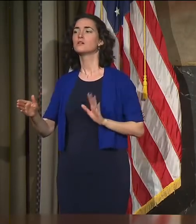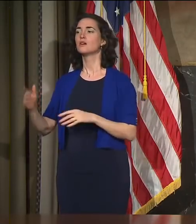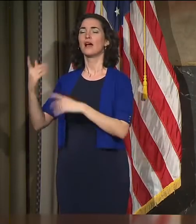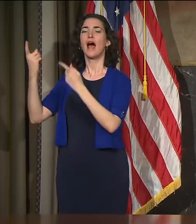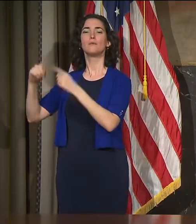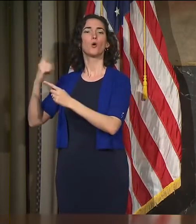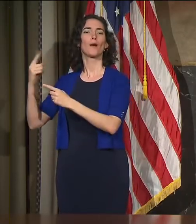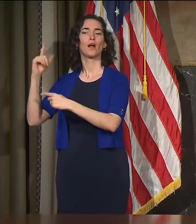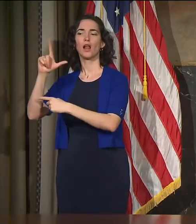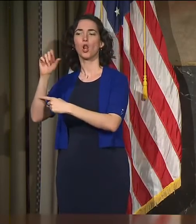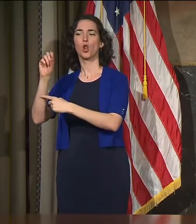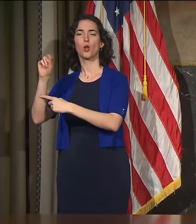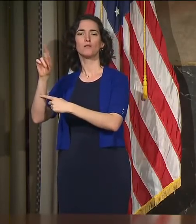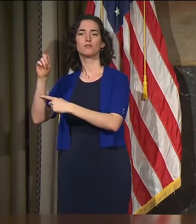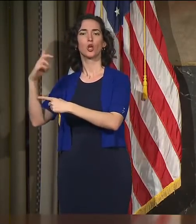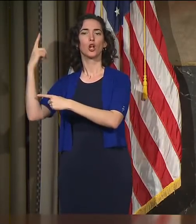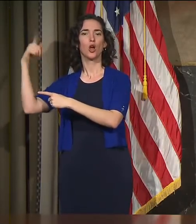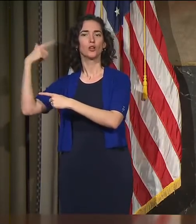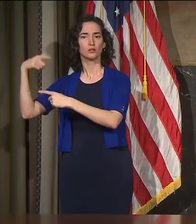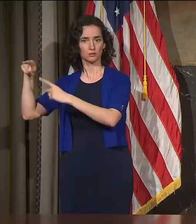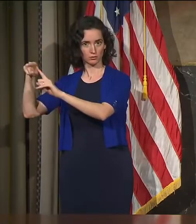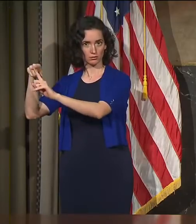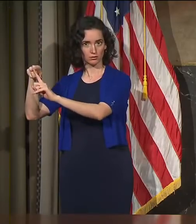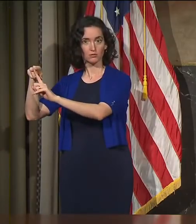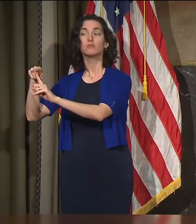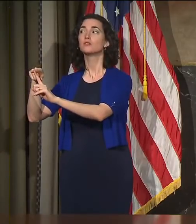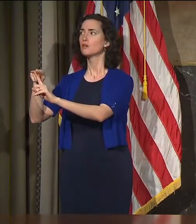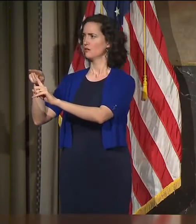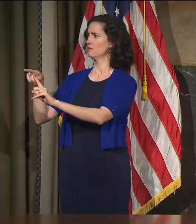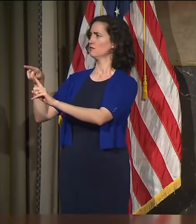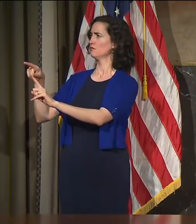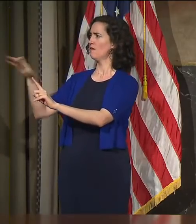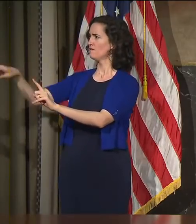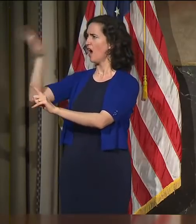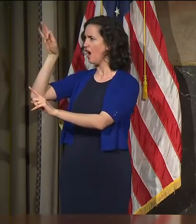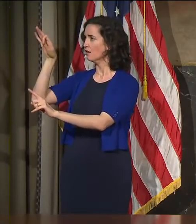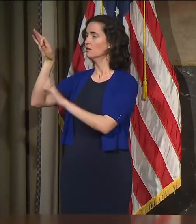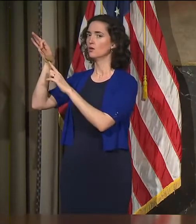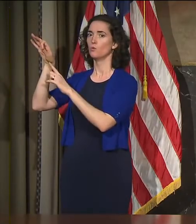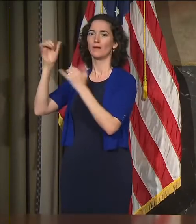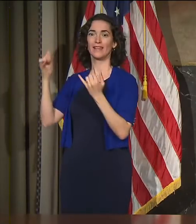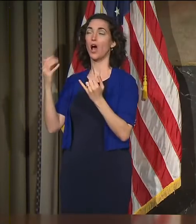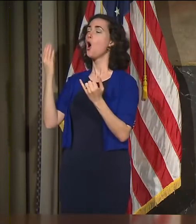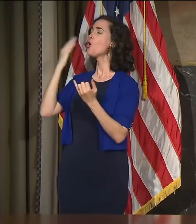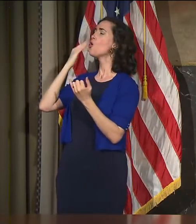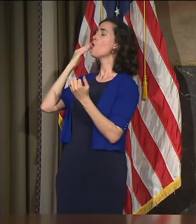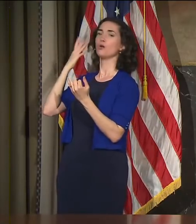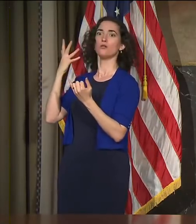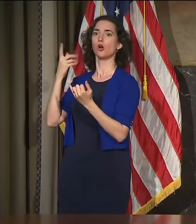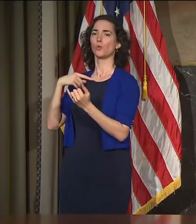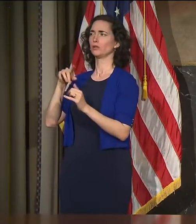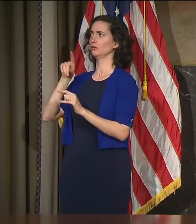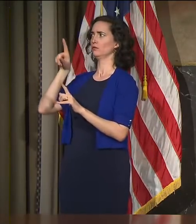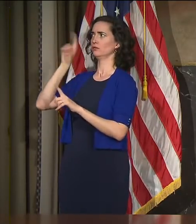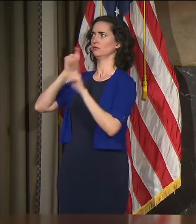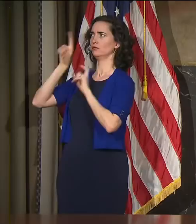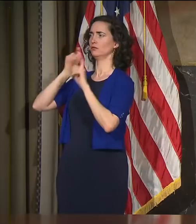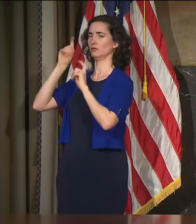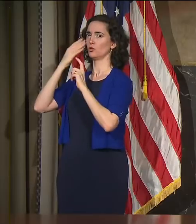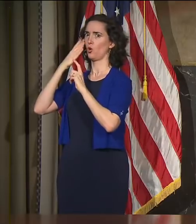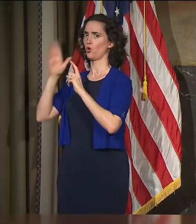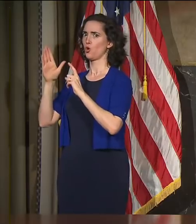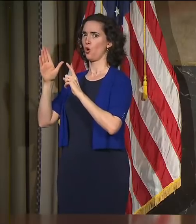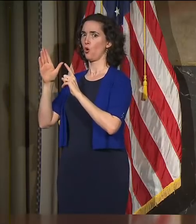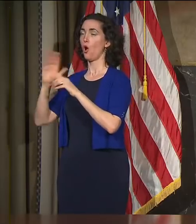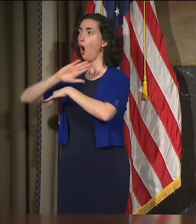London right now. And we have more questions than answers, just to be frank with the people of Louisiana. We're watching this very closely, but we don't